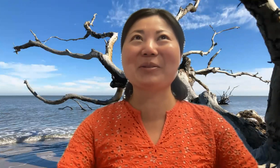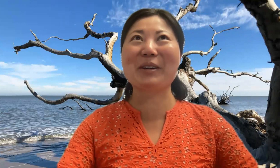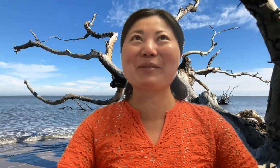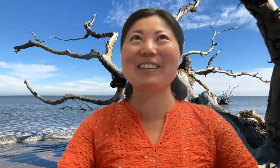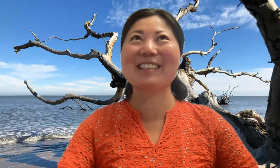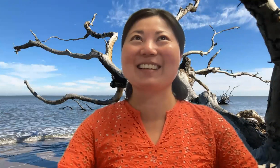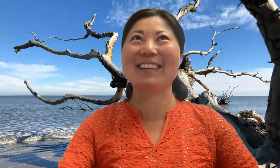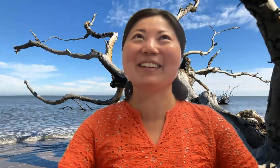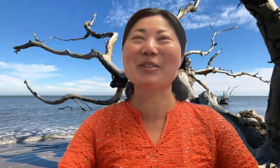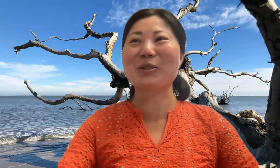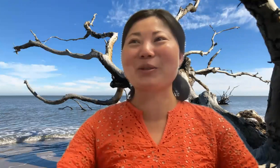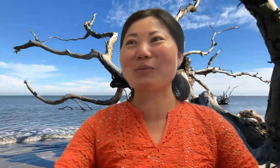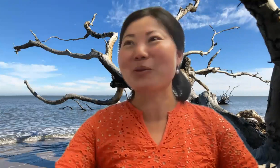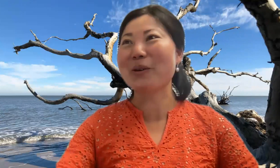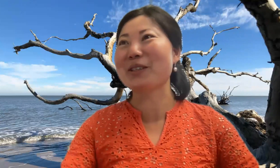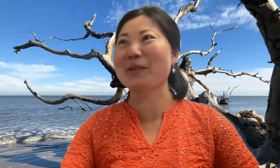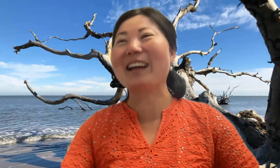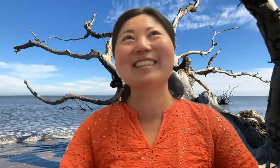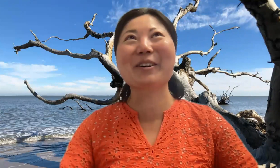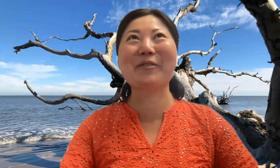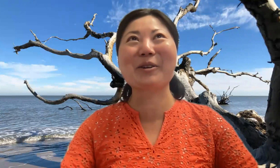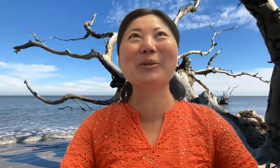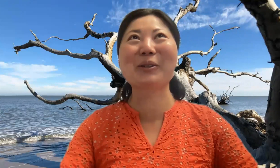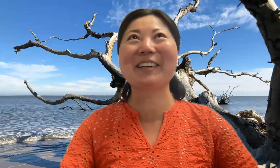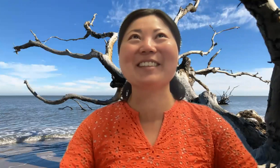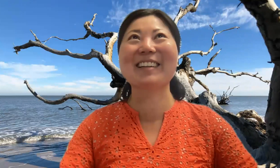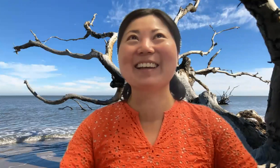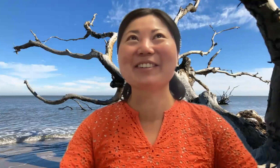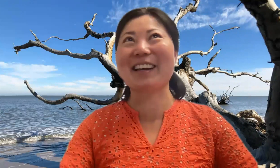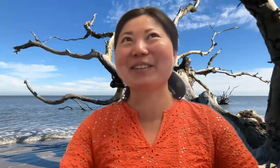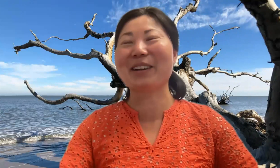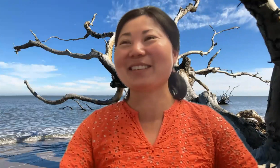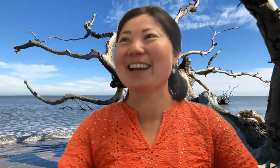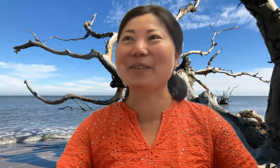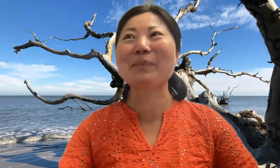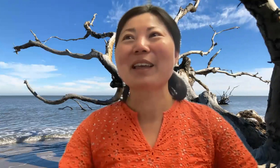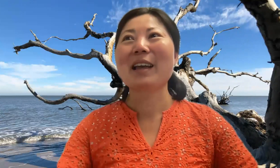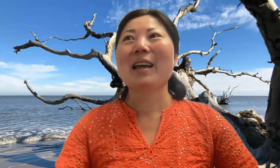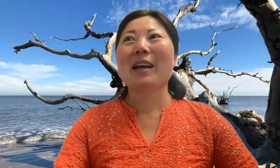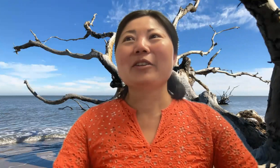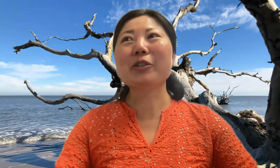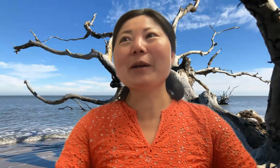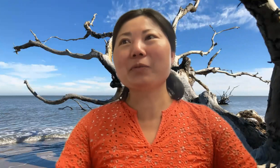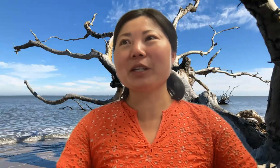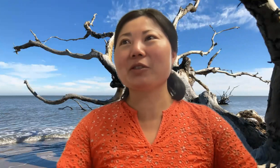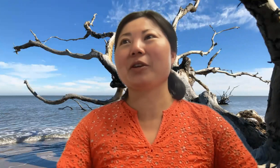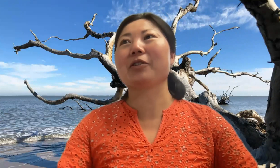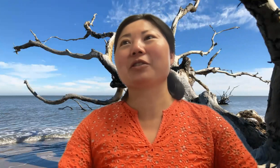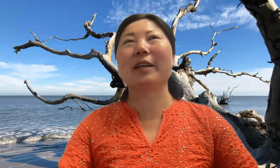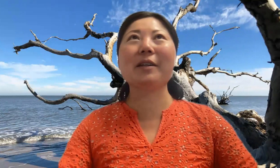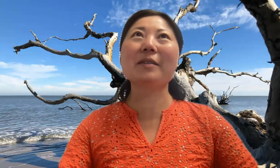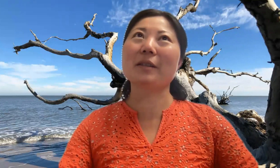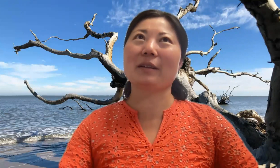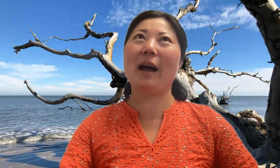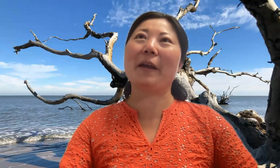host you in person and to do some tours around here for Oak Ridge and other sites around town. Dr. Wang's